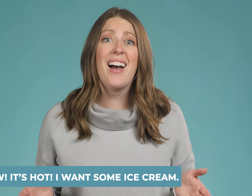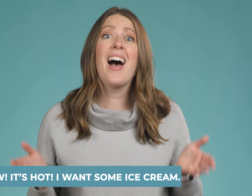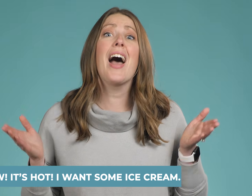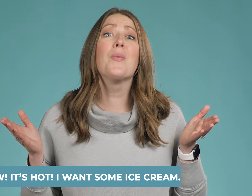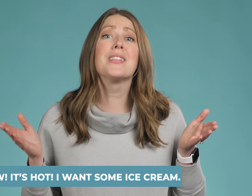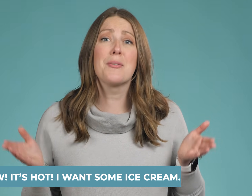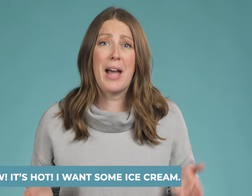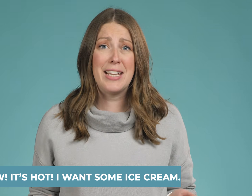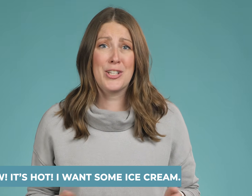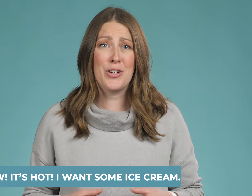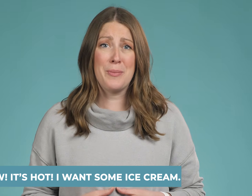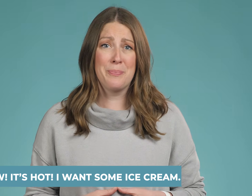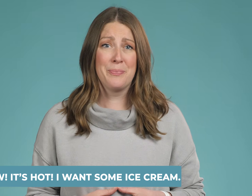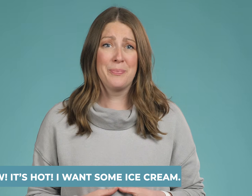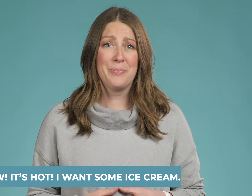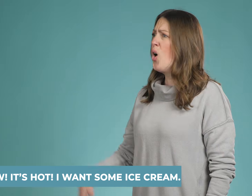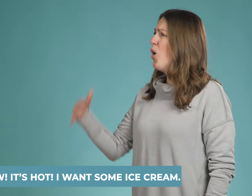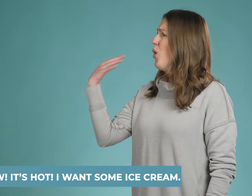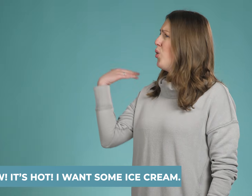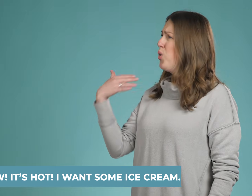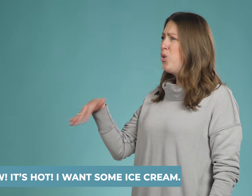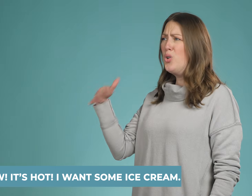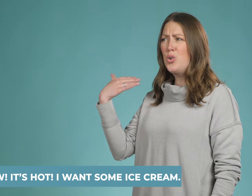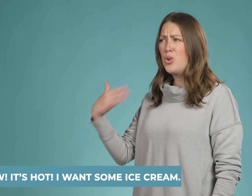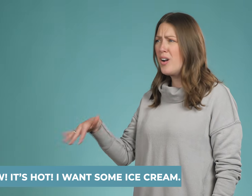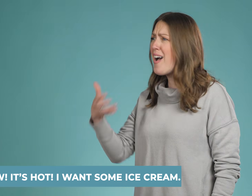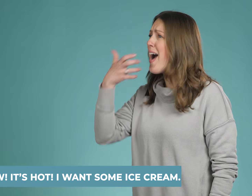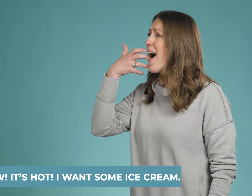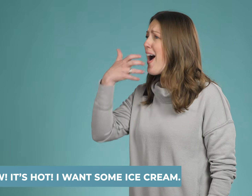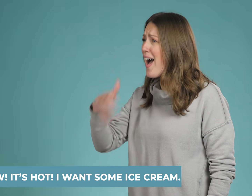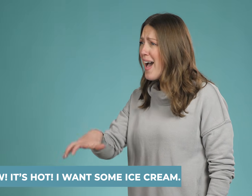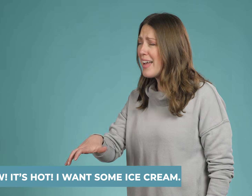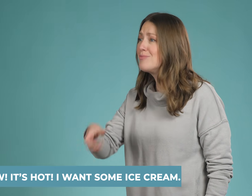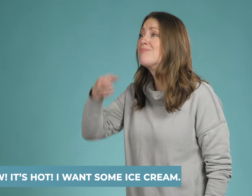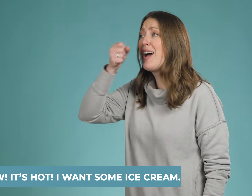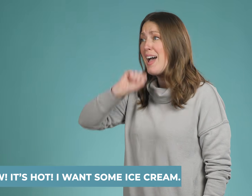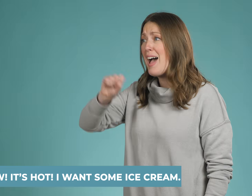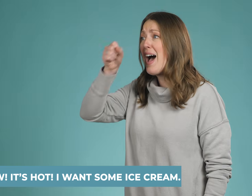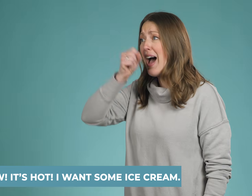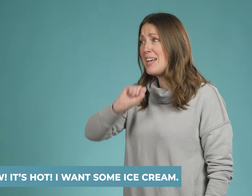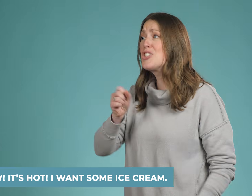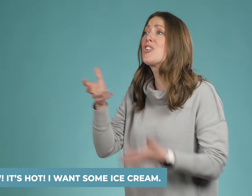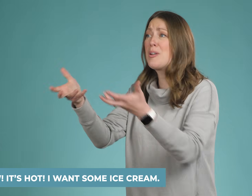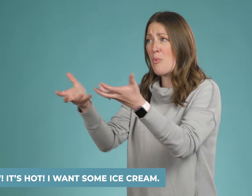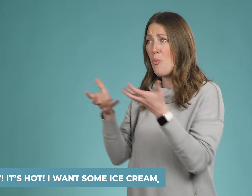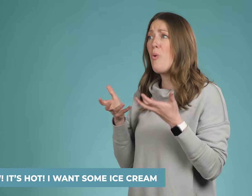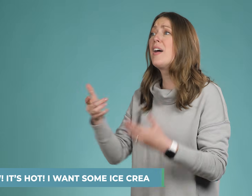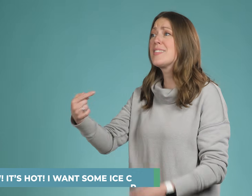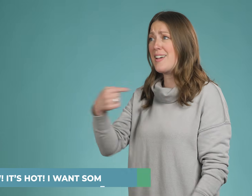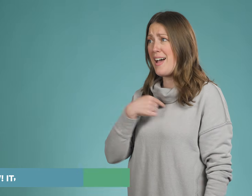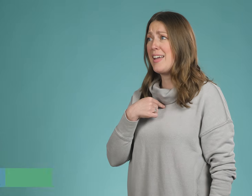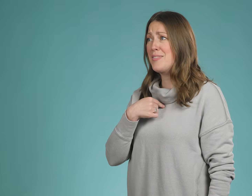I want some ice cream. Whew, hot. Ice cream, want I.